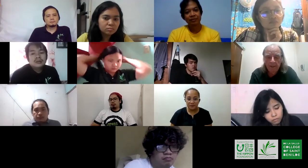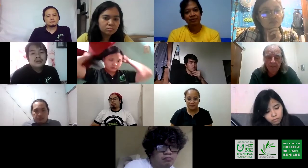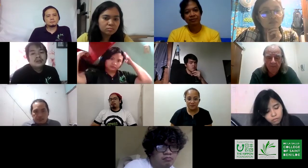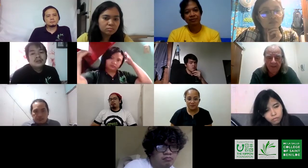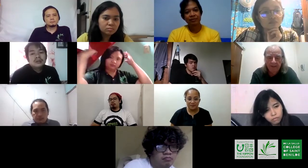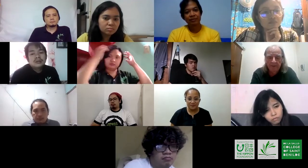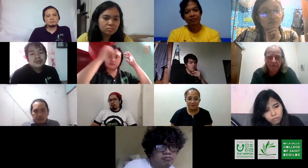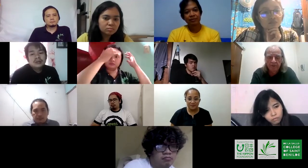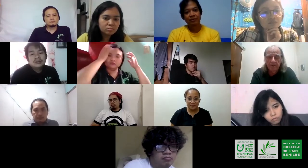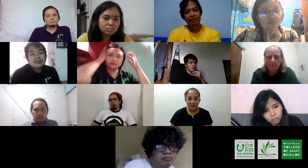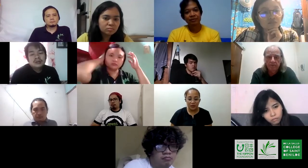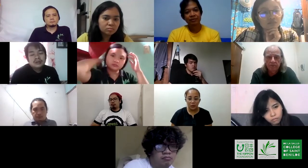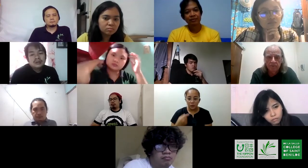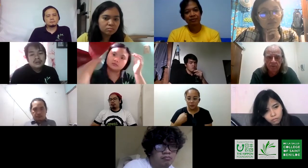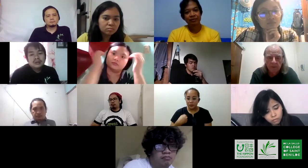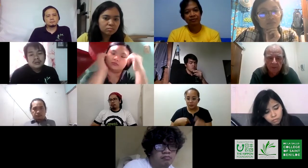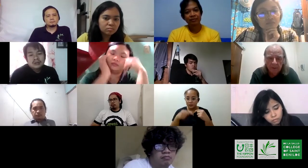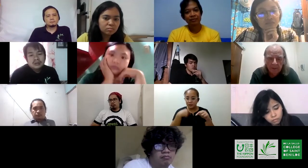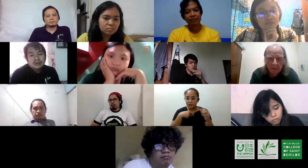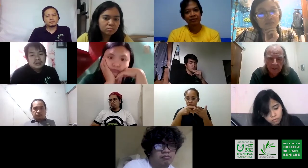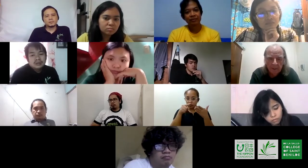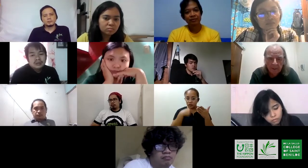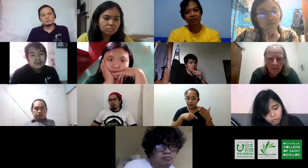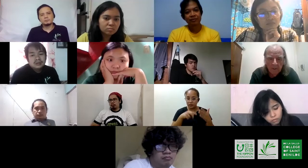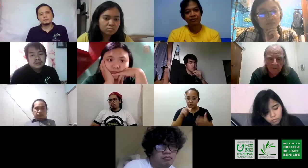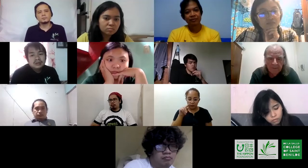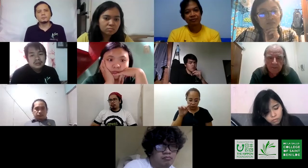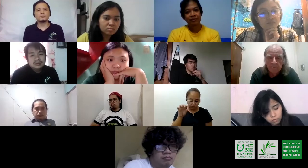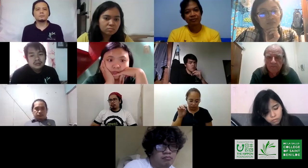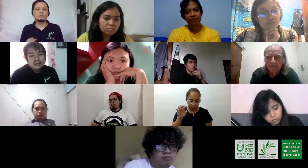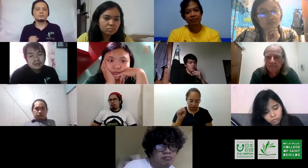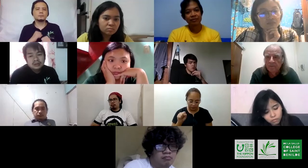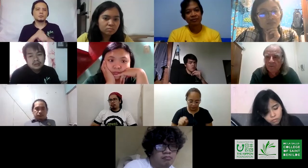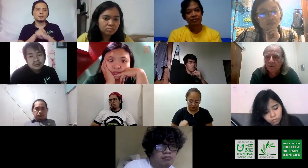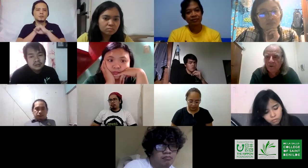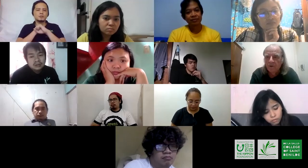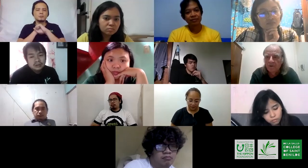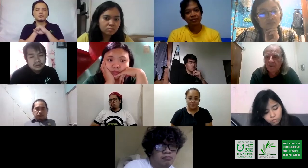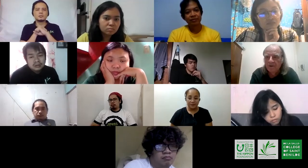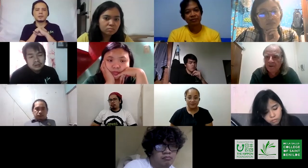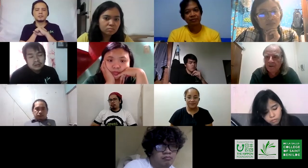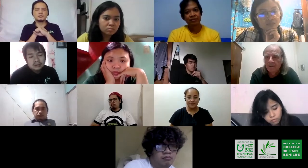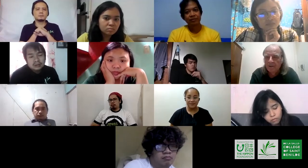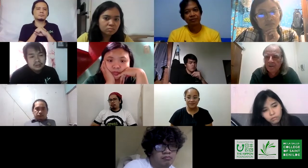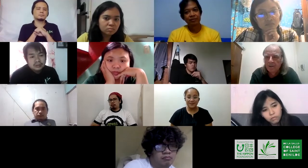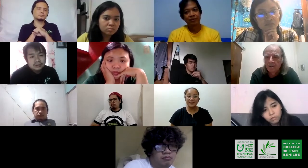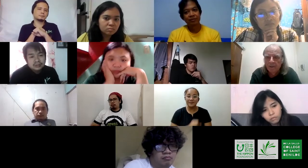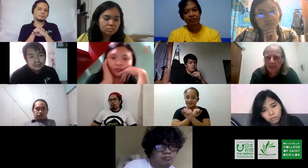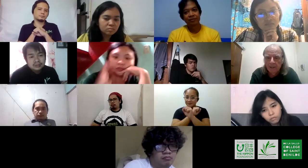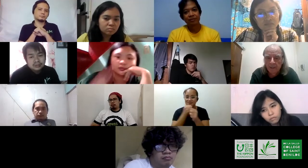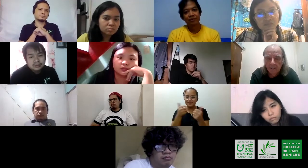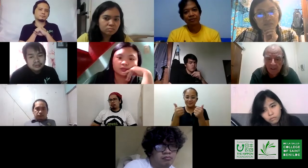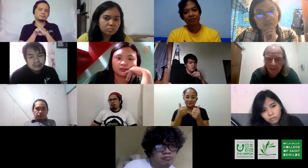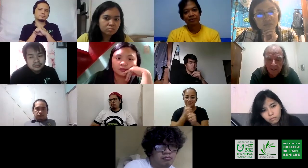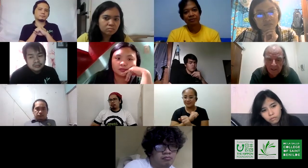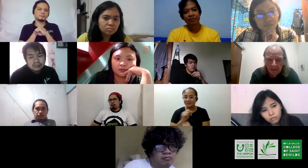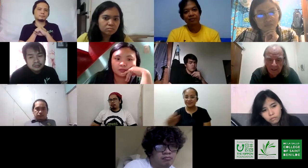Okay, let me go back and check my notes real quick. Oops. Do an interpreter switch.